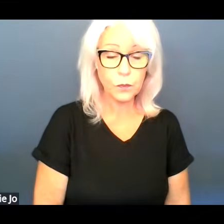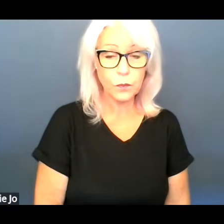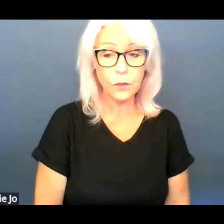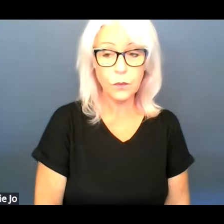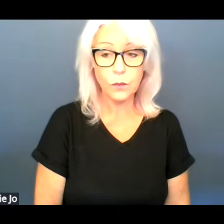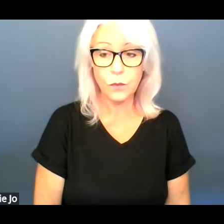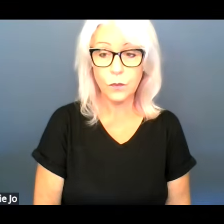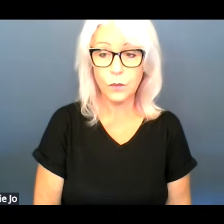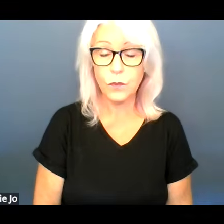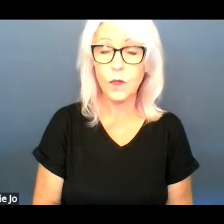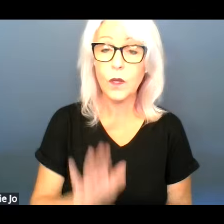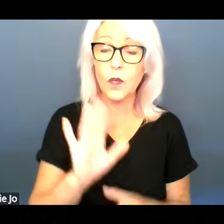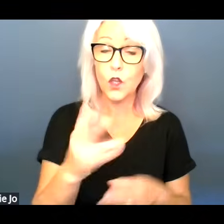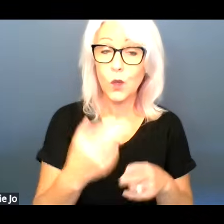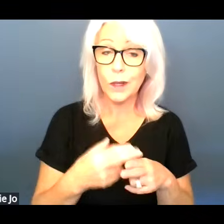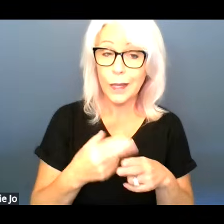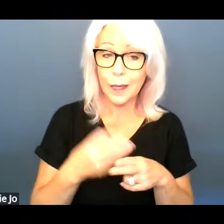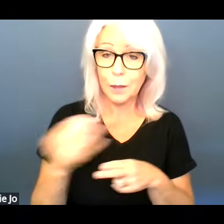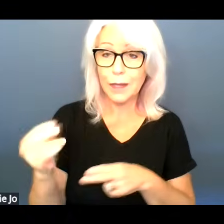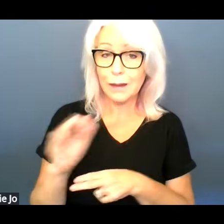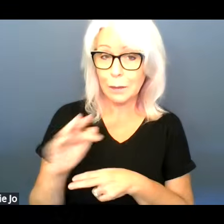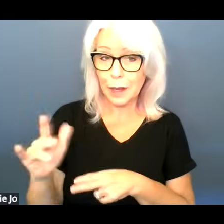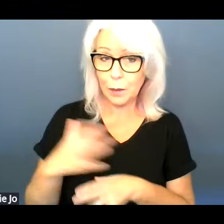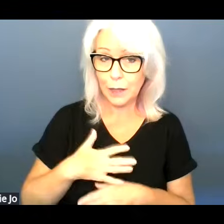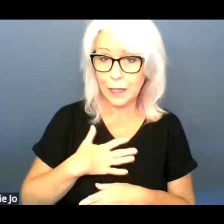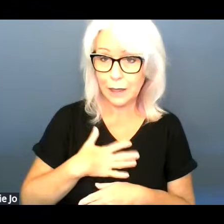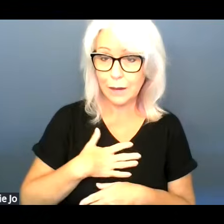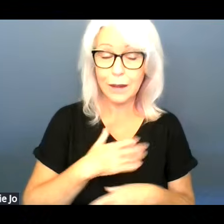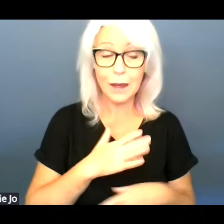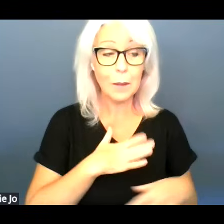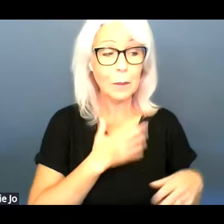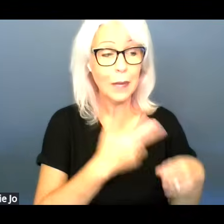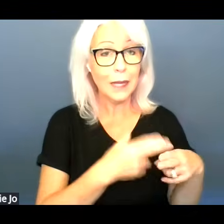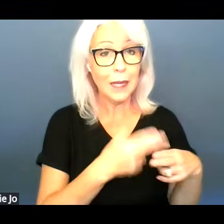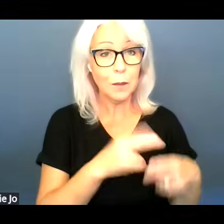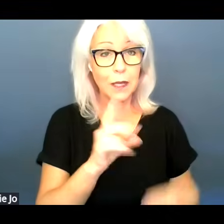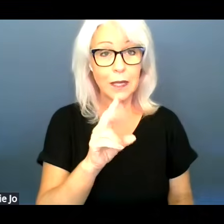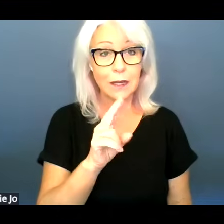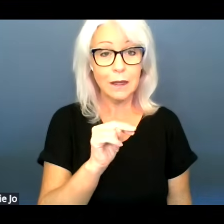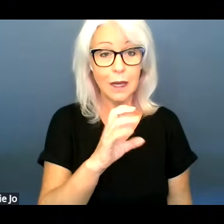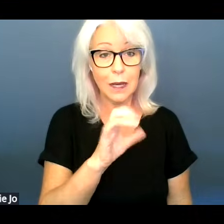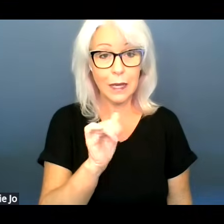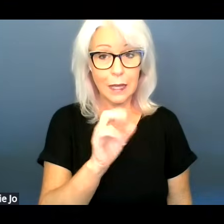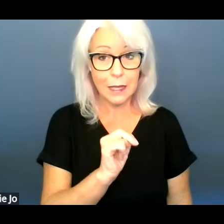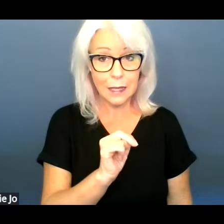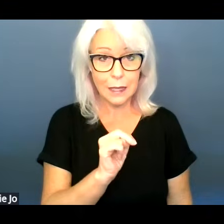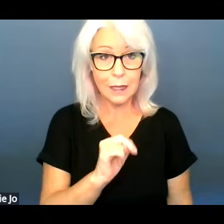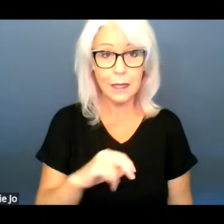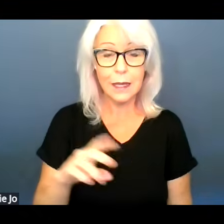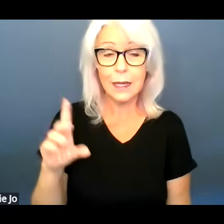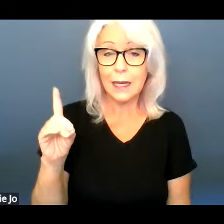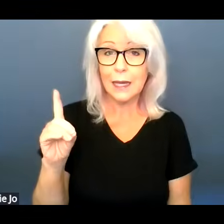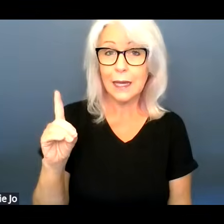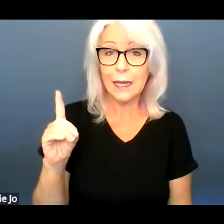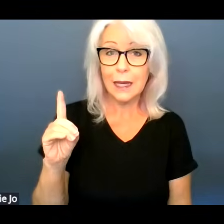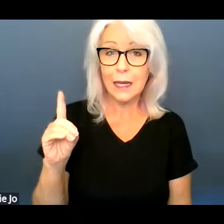Need your name and spell it for the clerk, please. My name is Duncan Donahue, Duncan,